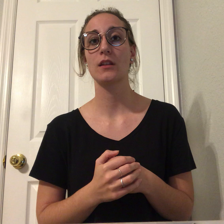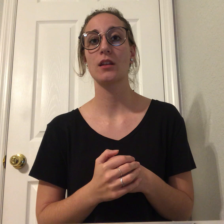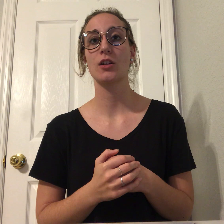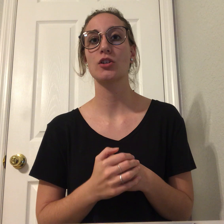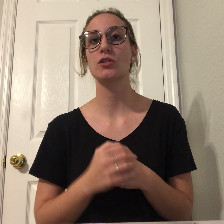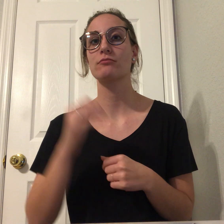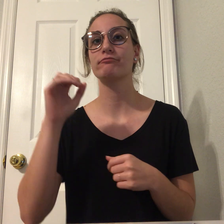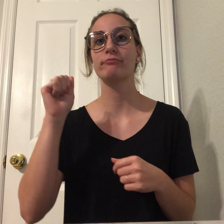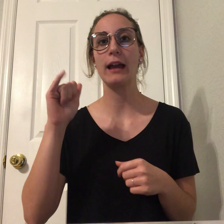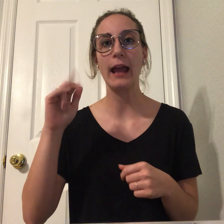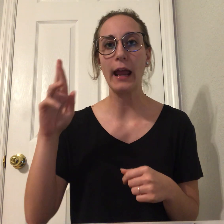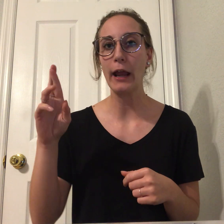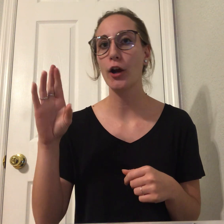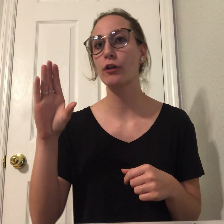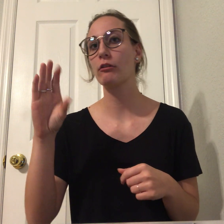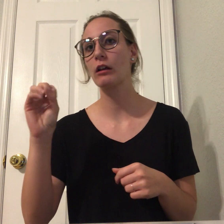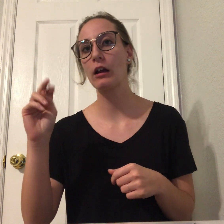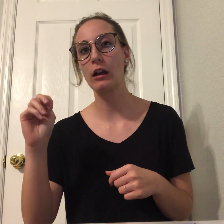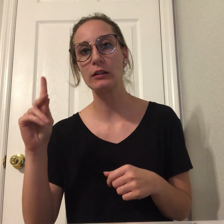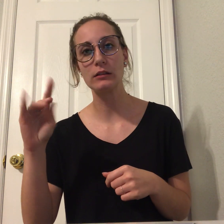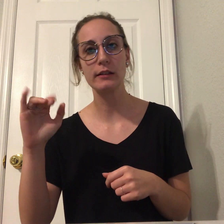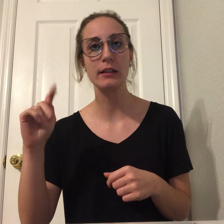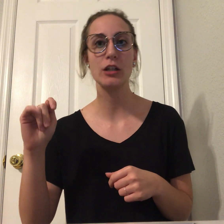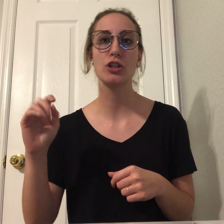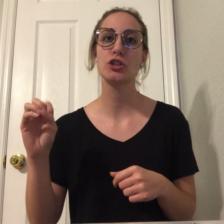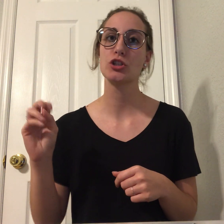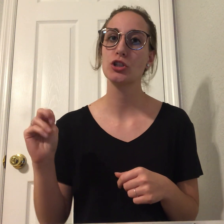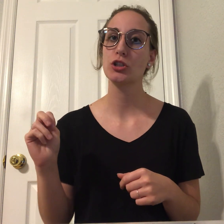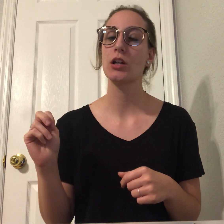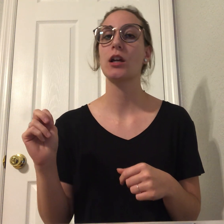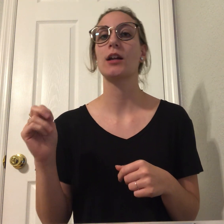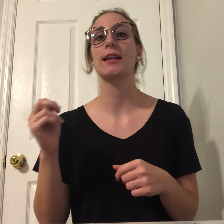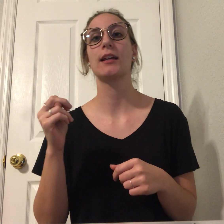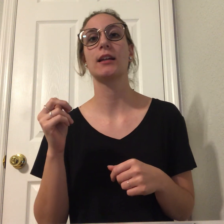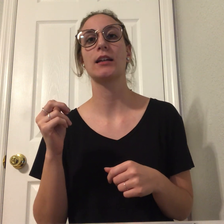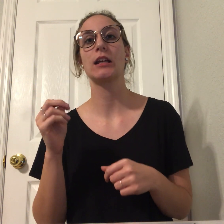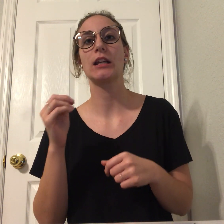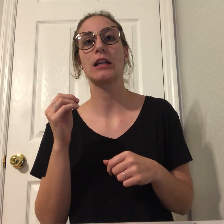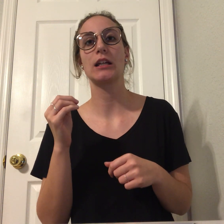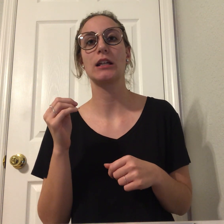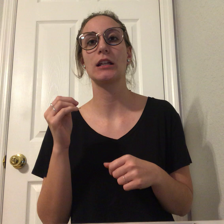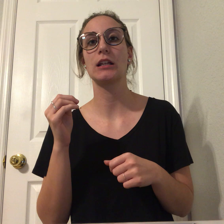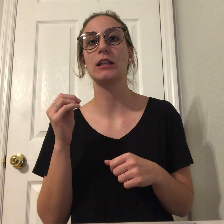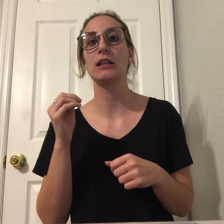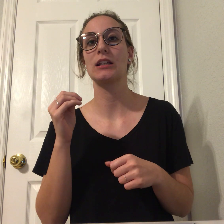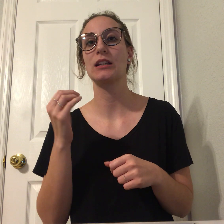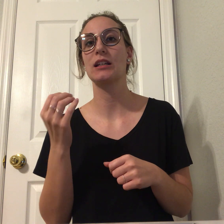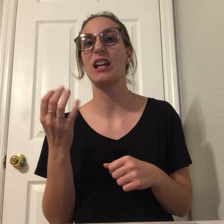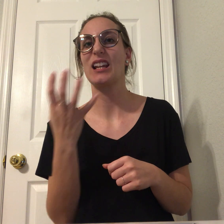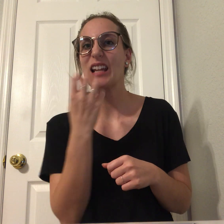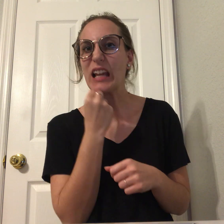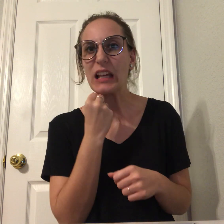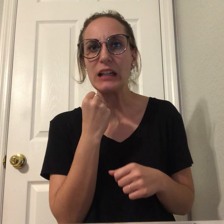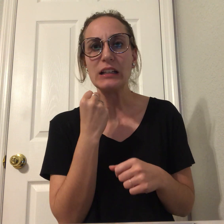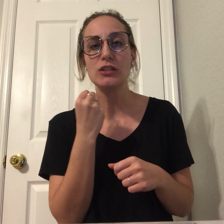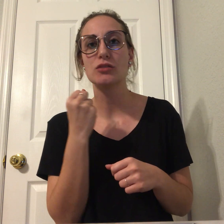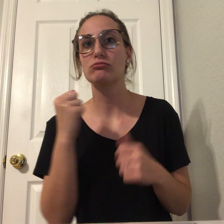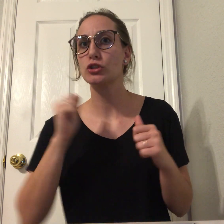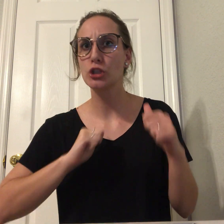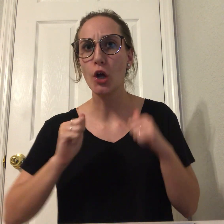We evolved, and our immune systems get stronger when they're exposed to the elements. Now, that doesn't mean you have to go outside and freeze, and